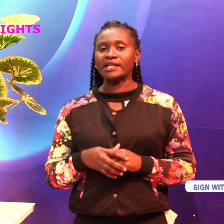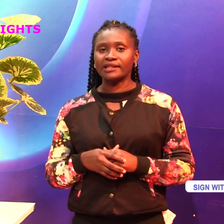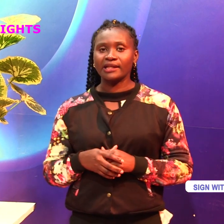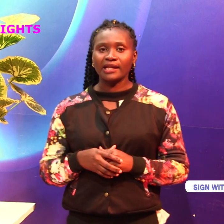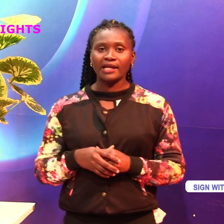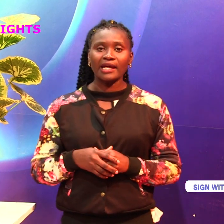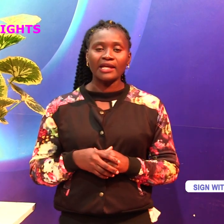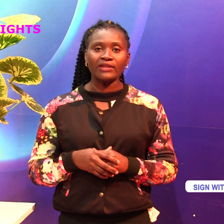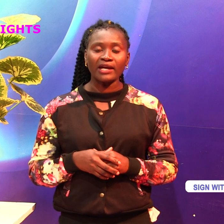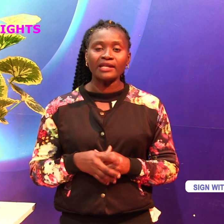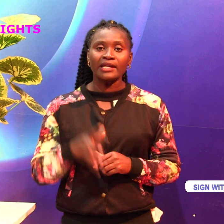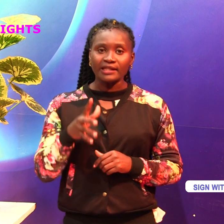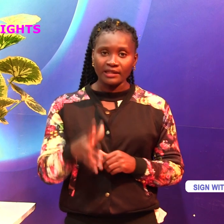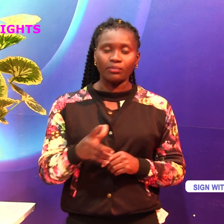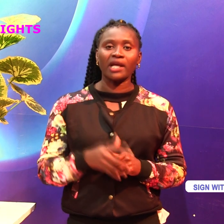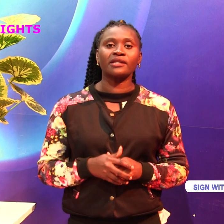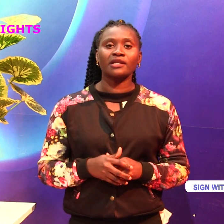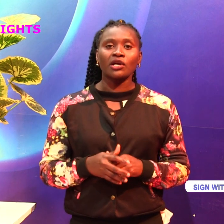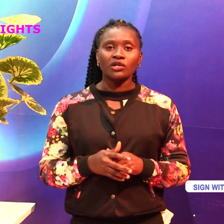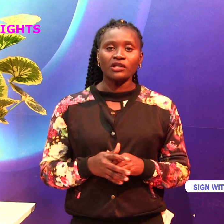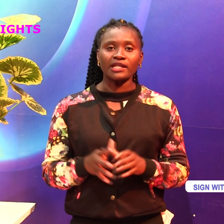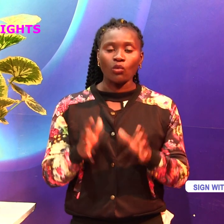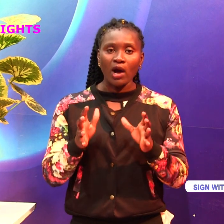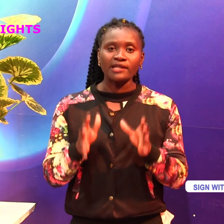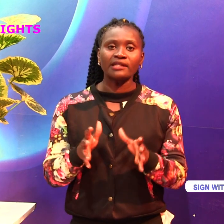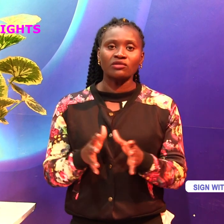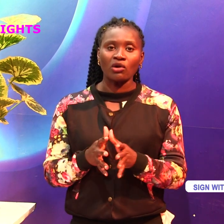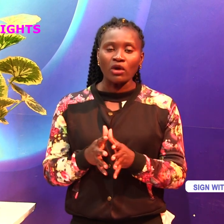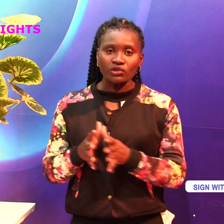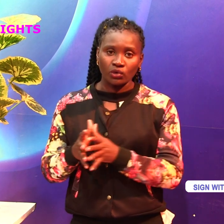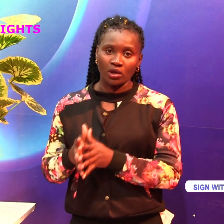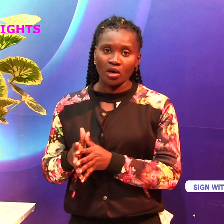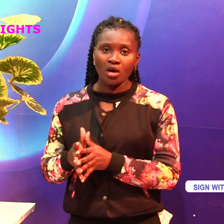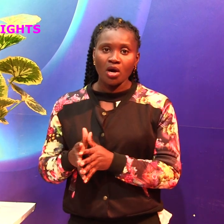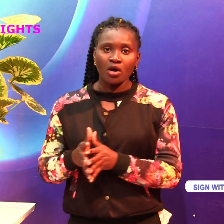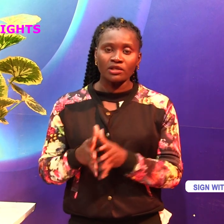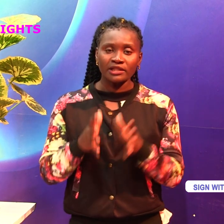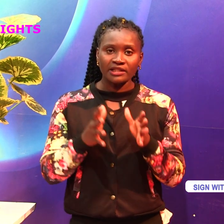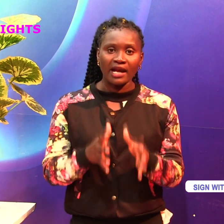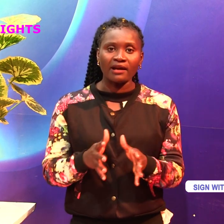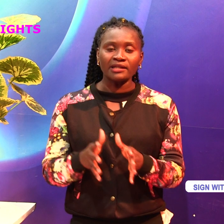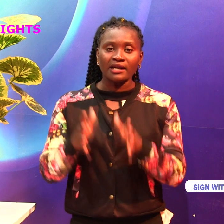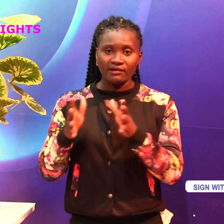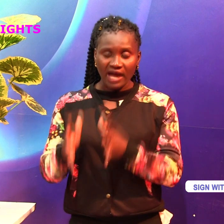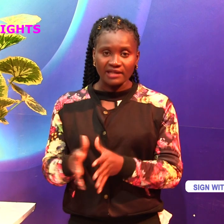isolate, and then depress. Those are the words that we are going to look on child